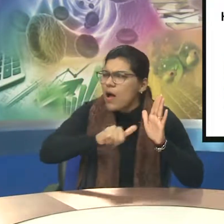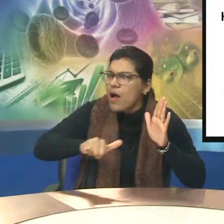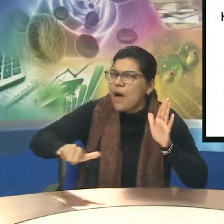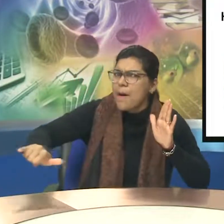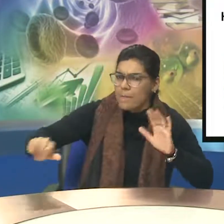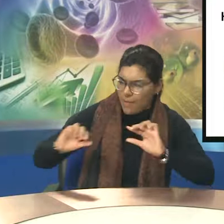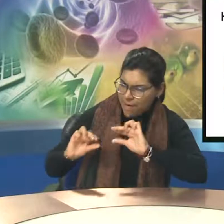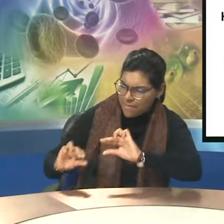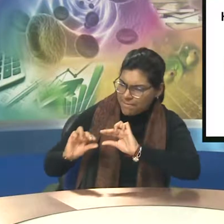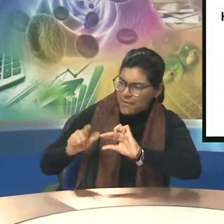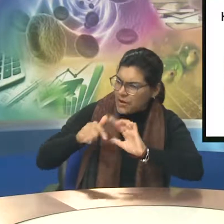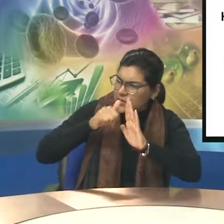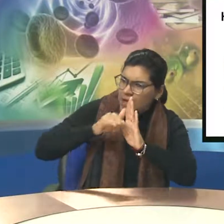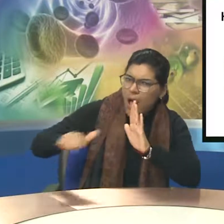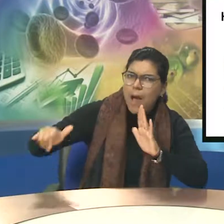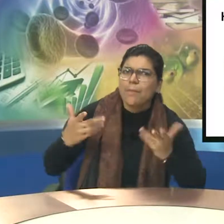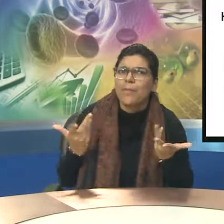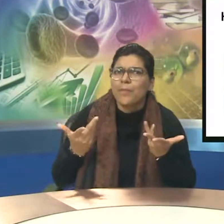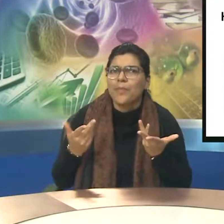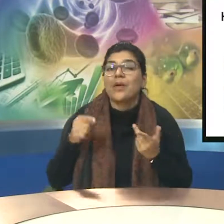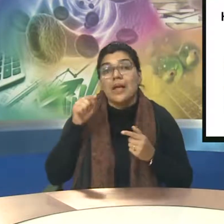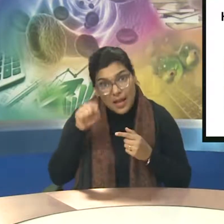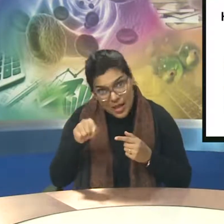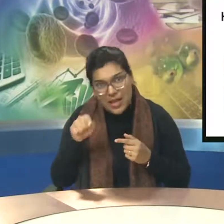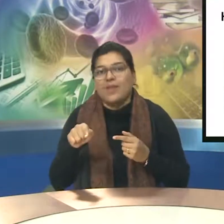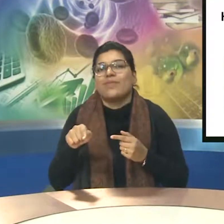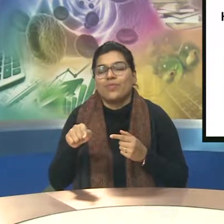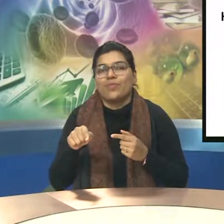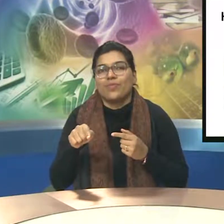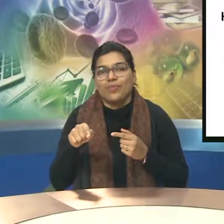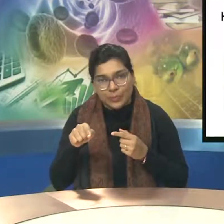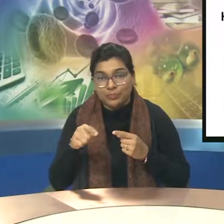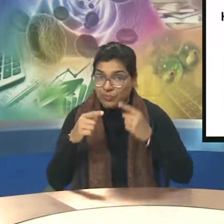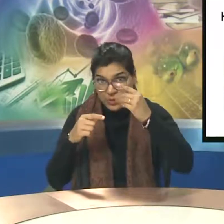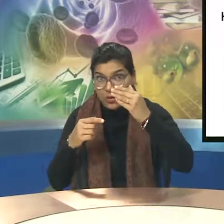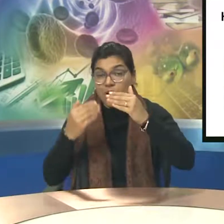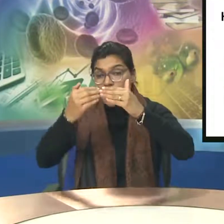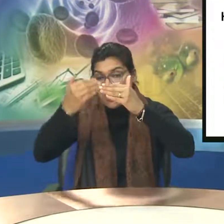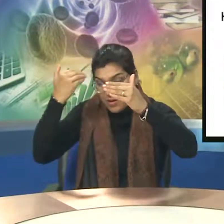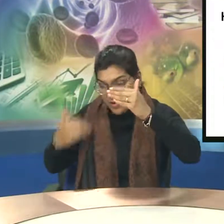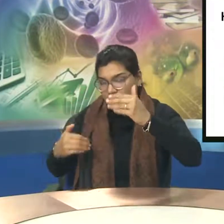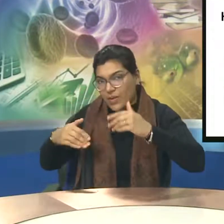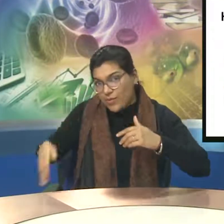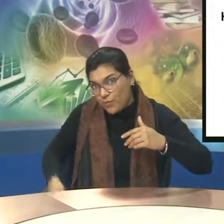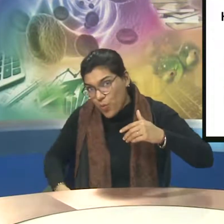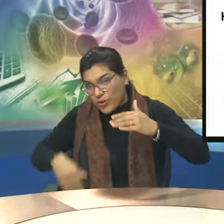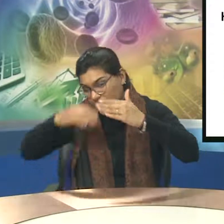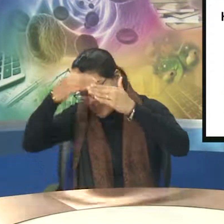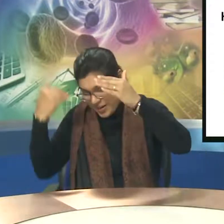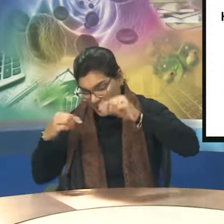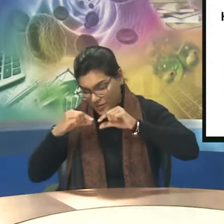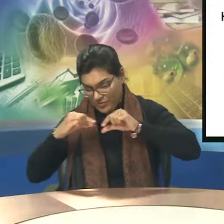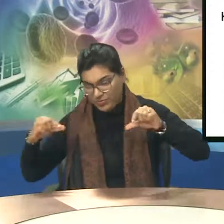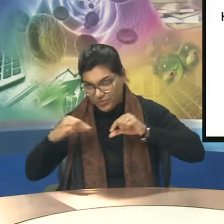ever visited doctor, you can see the doctor used the same format, header and